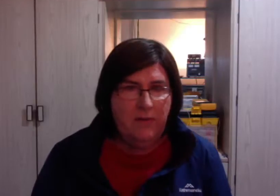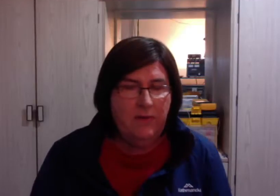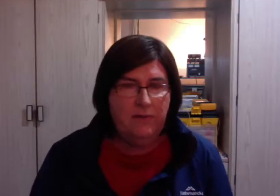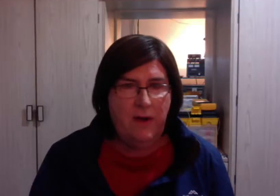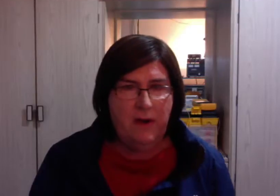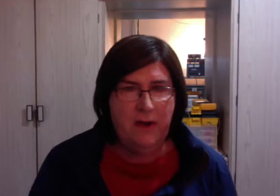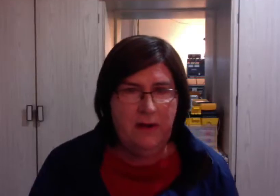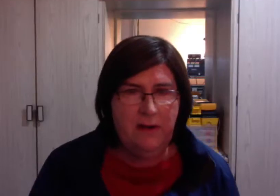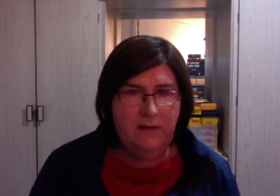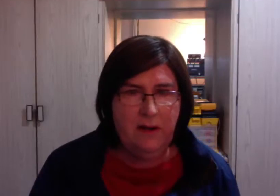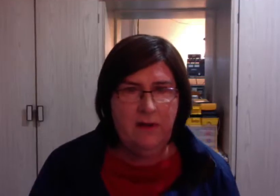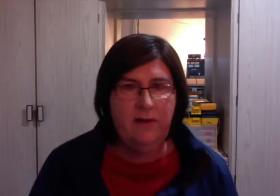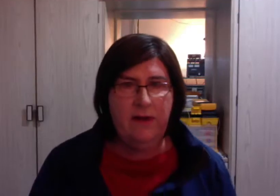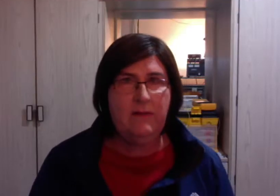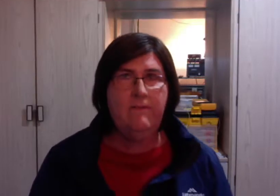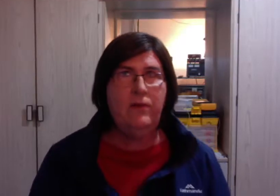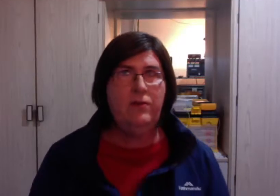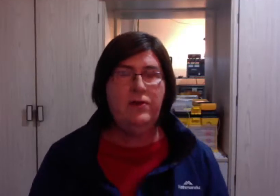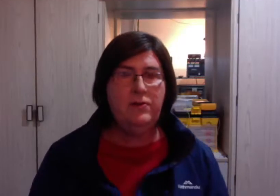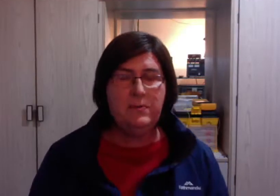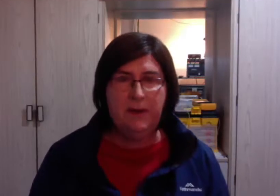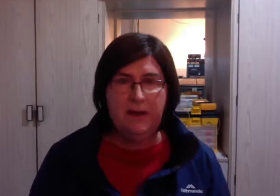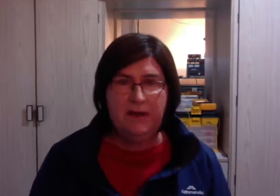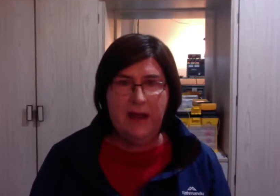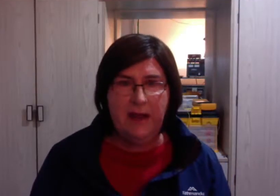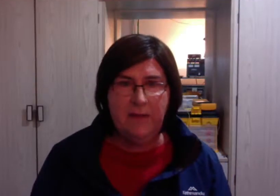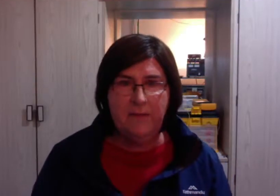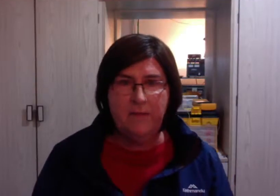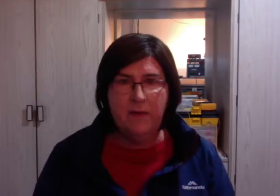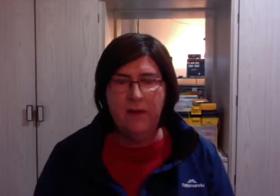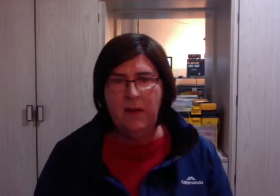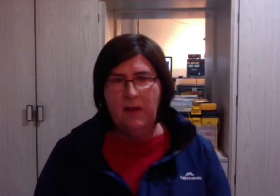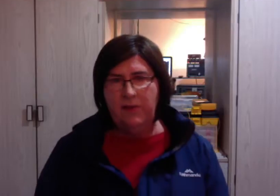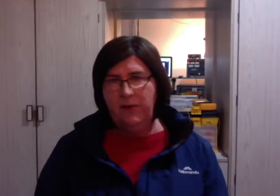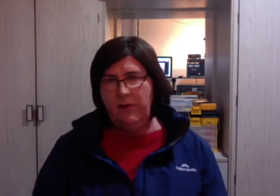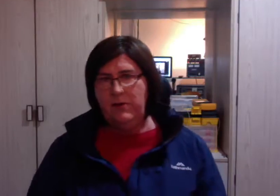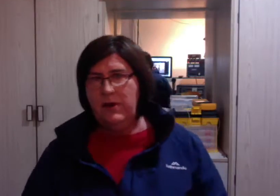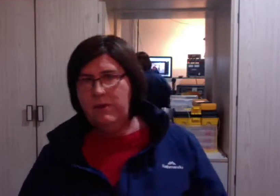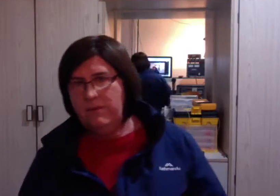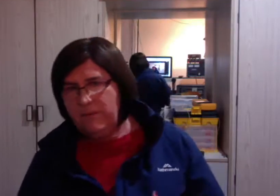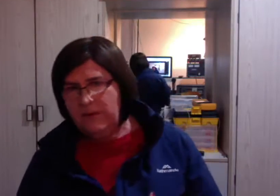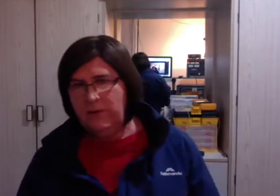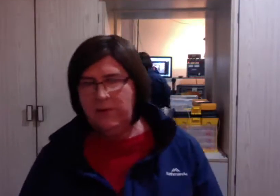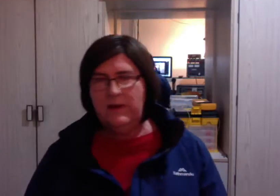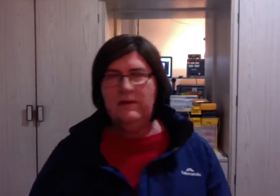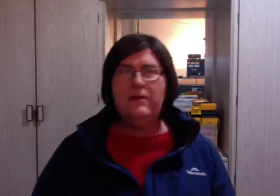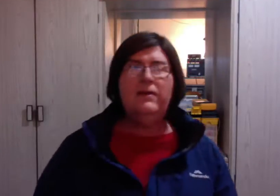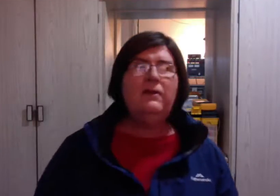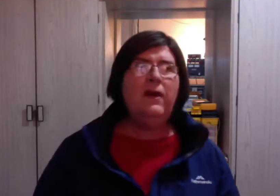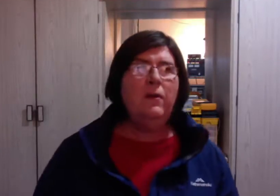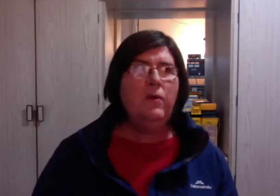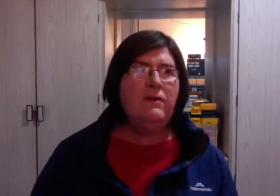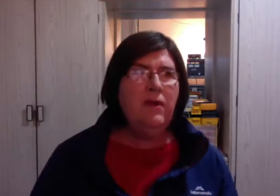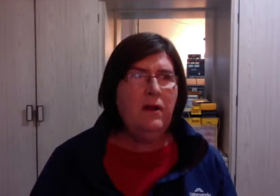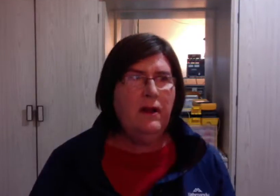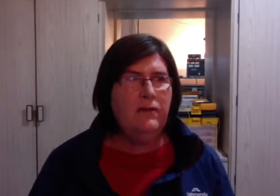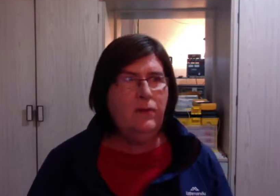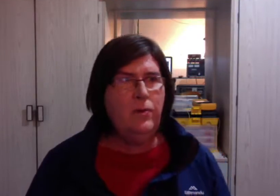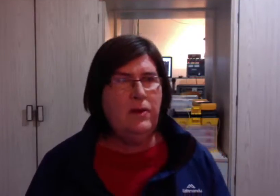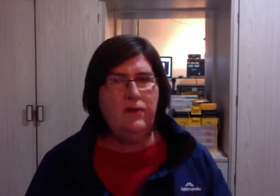you'll find that it's closed, like Northern Territory Picnic Day. So, you know, these sorts of things are the things that we've got a lot of experience